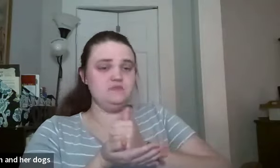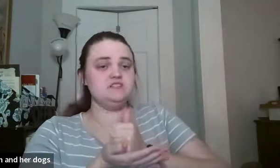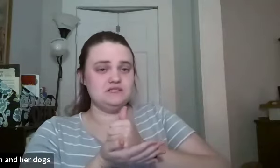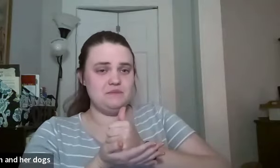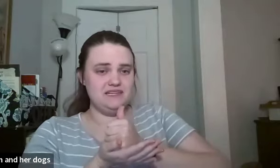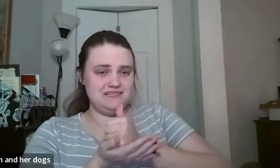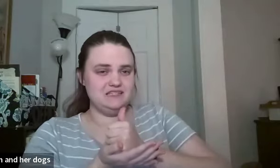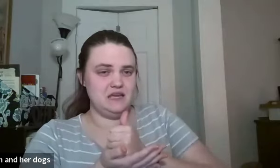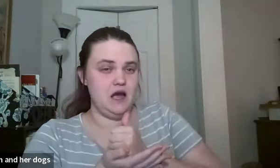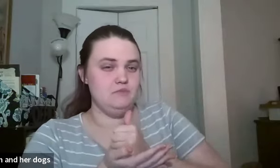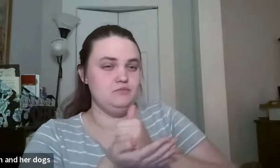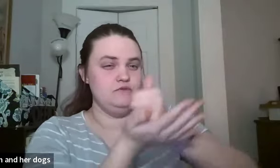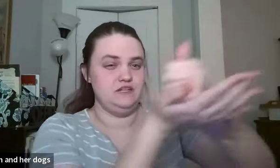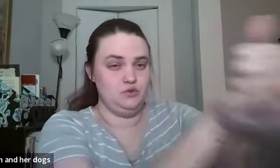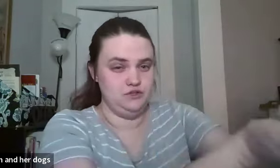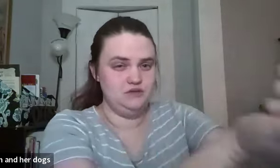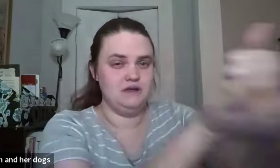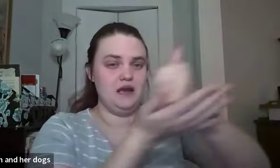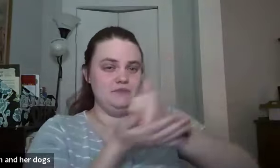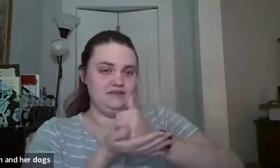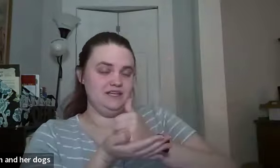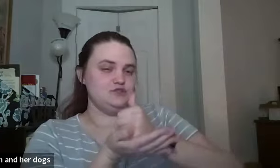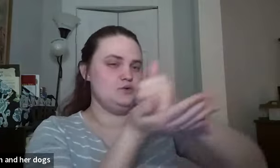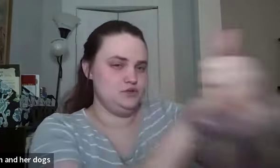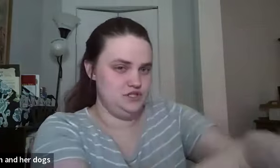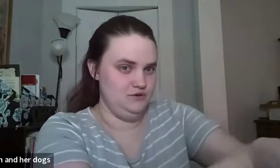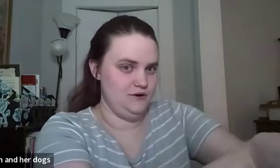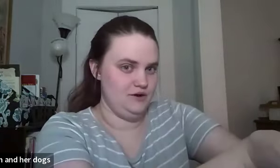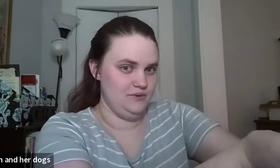So does that make sense? Like I'm moving it towards you, like I'm giving it towards you for help.